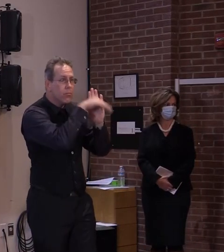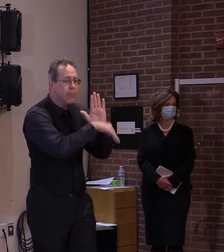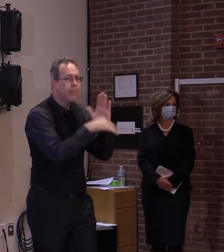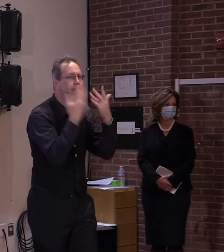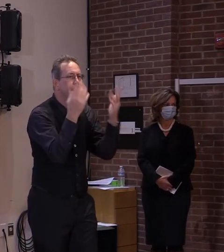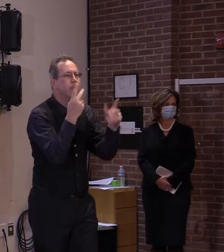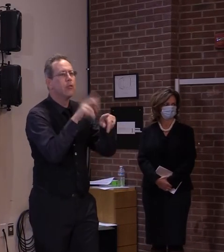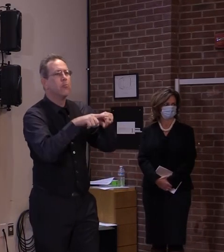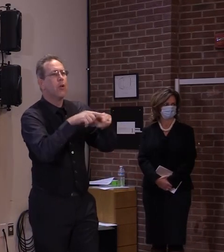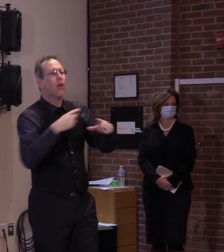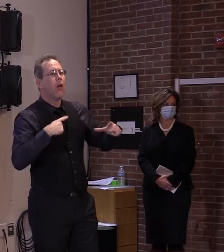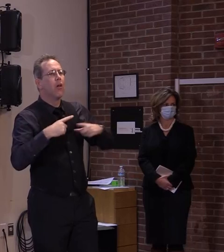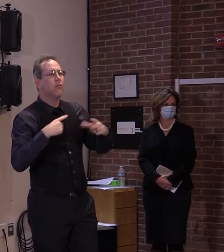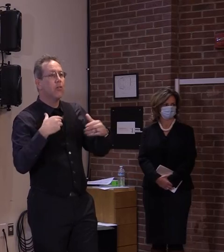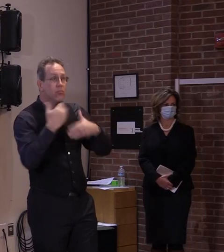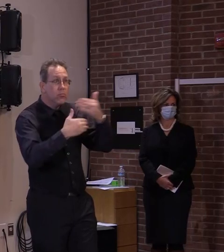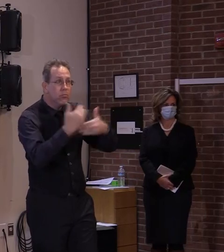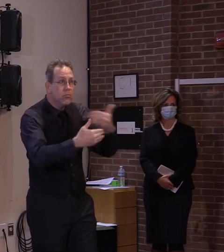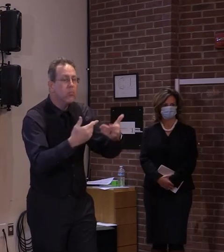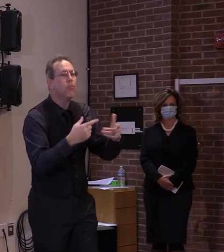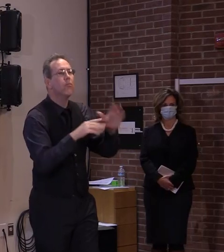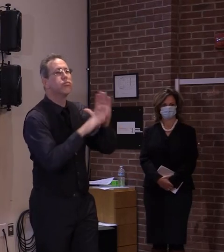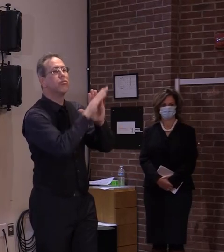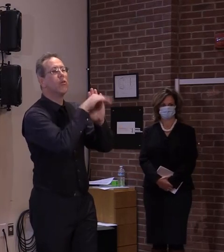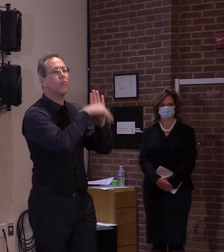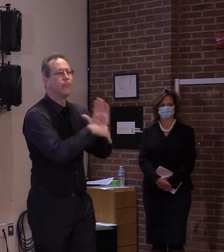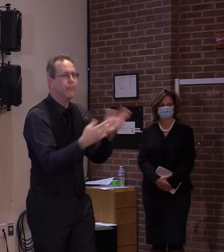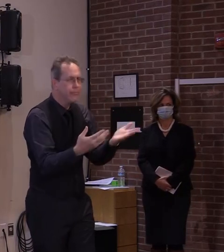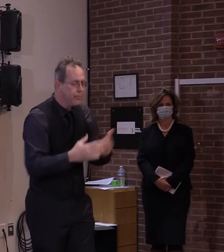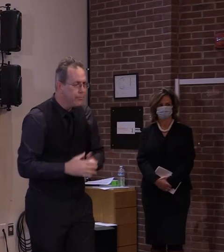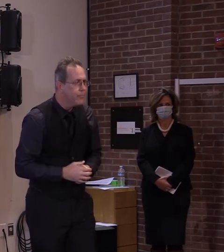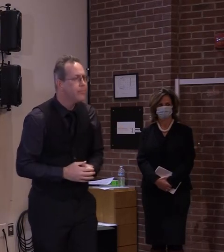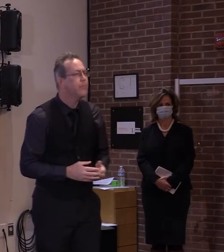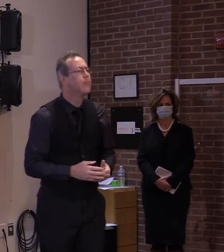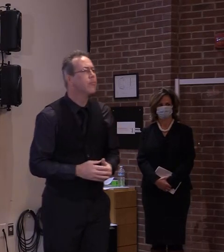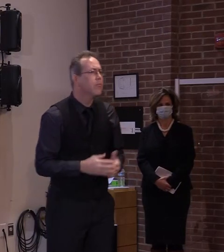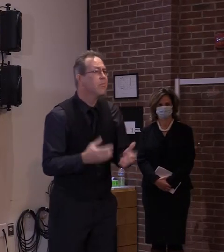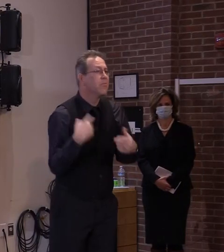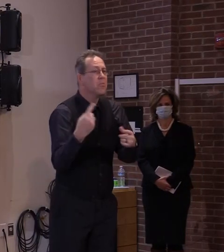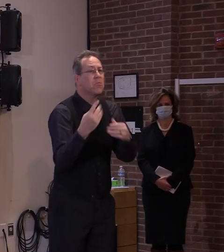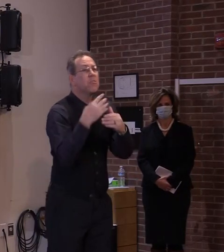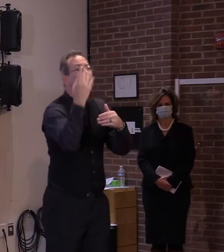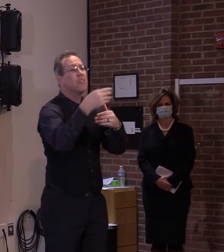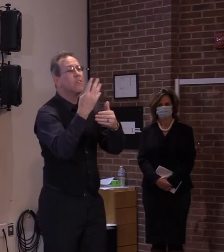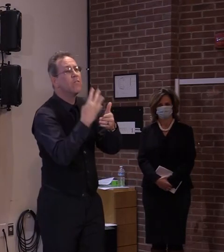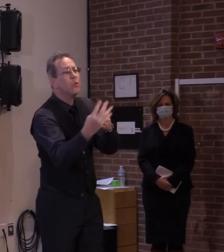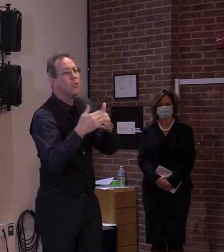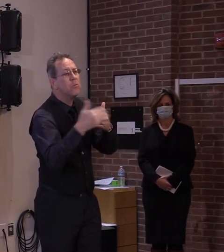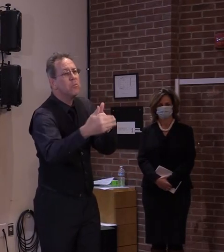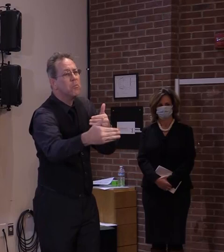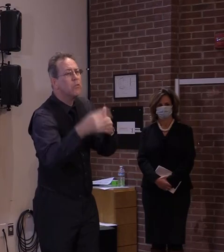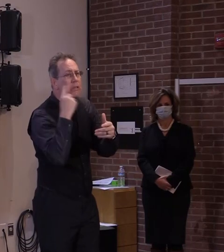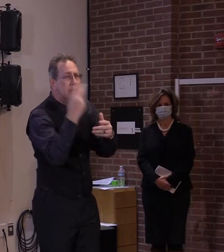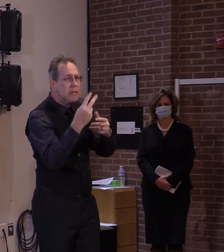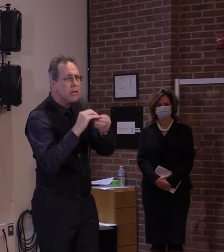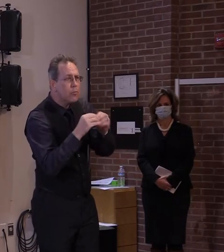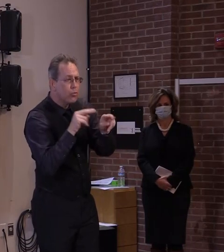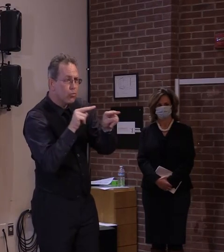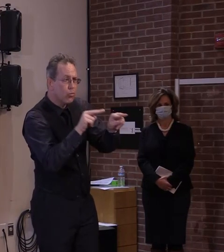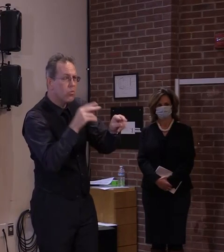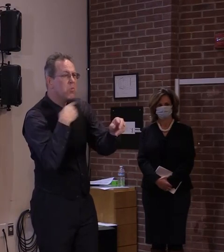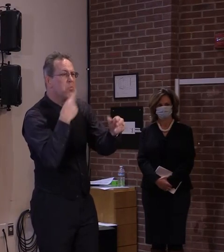see that cases are likely to increase over the next 4 weeks and potentially could get as high as 1,000 cases per day on